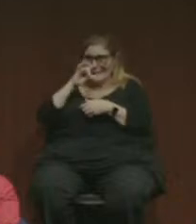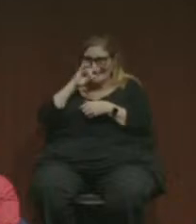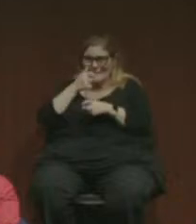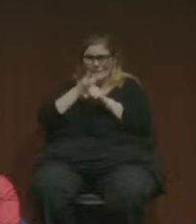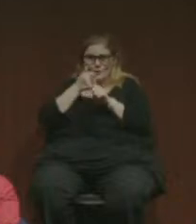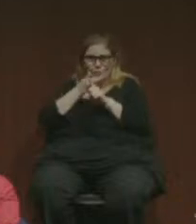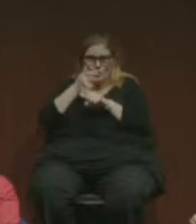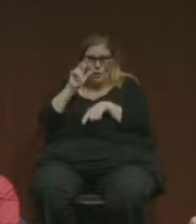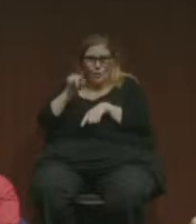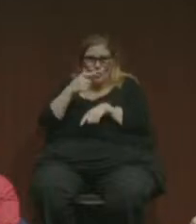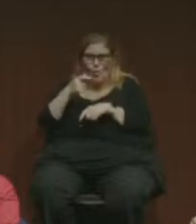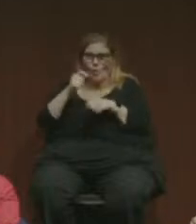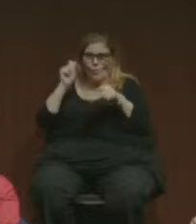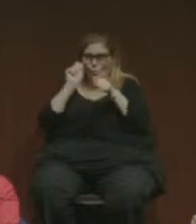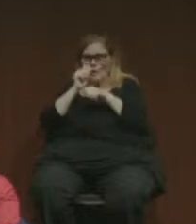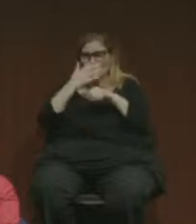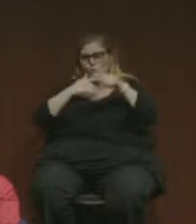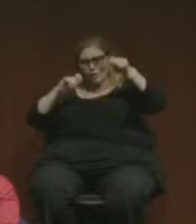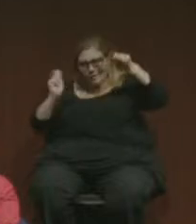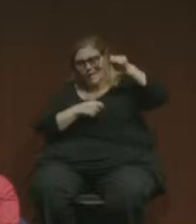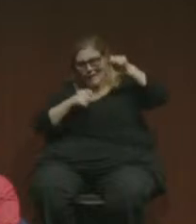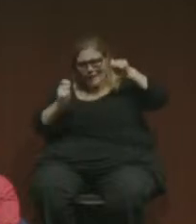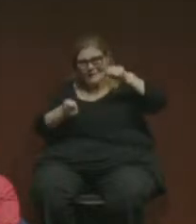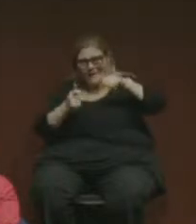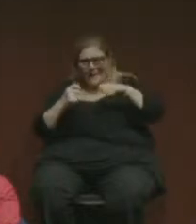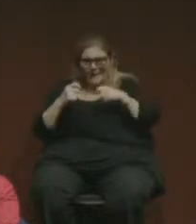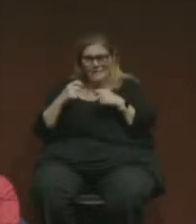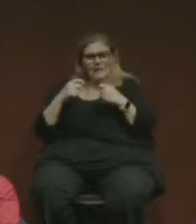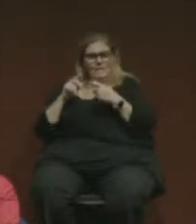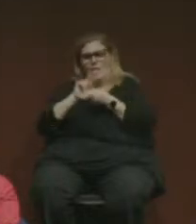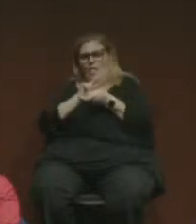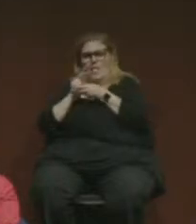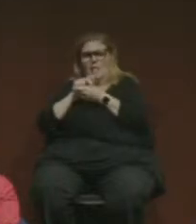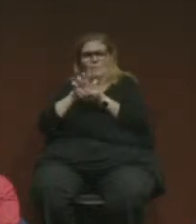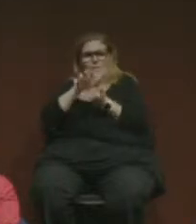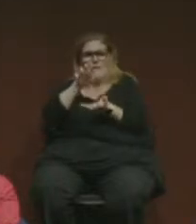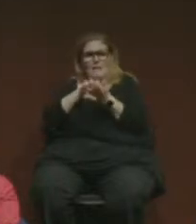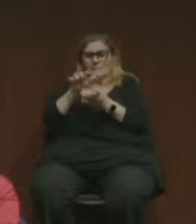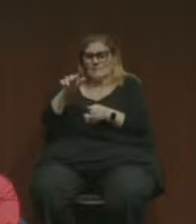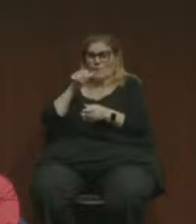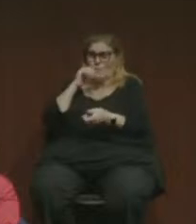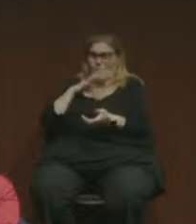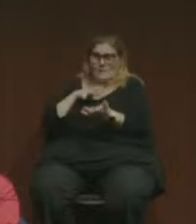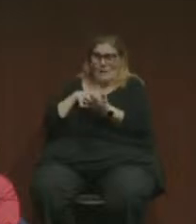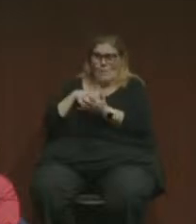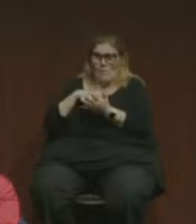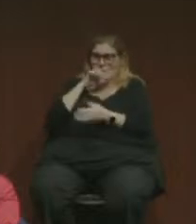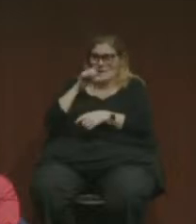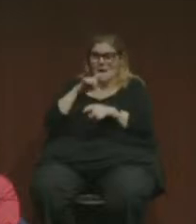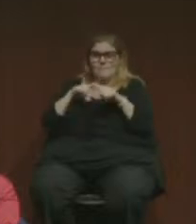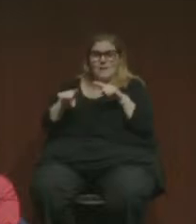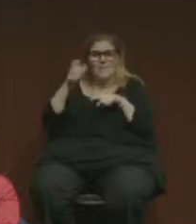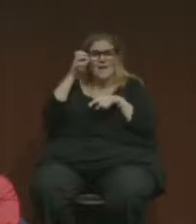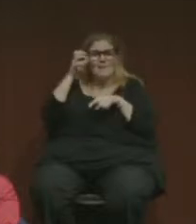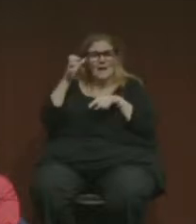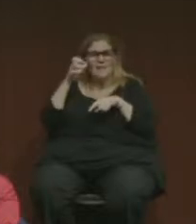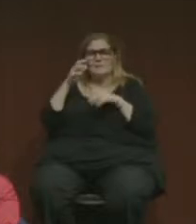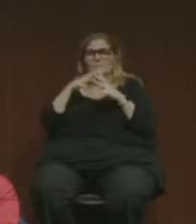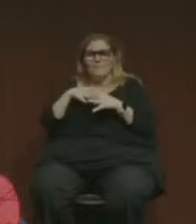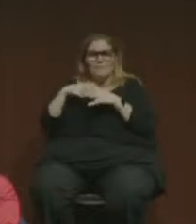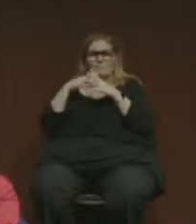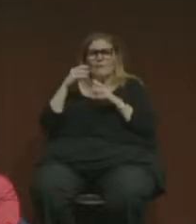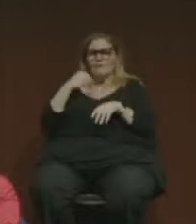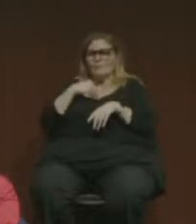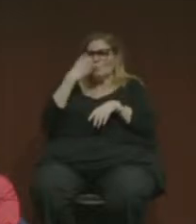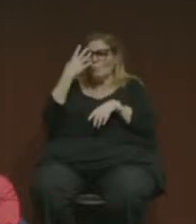herself, cutting cane, swimming with alligators, and like, that's not a weak woman, right? And but the concept of American